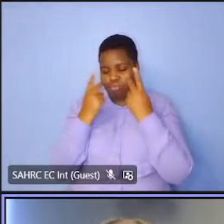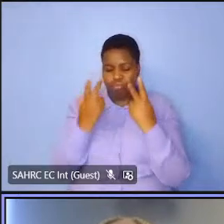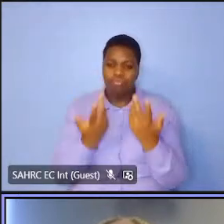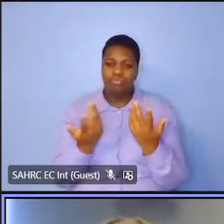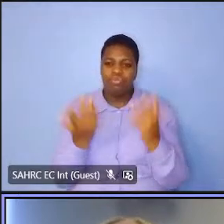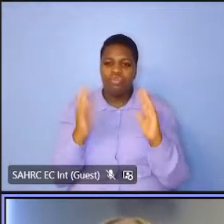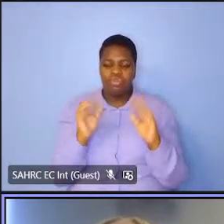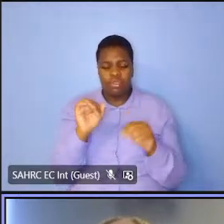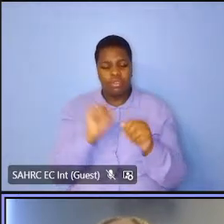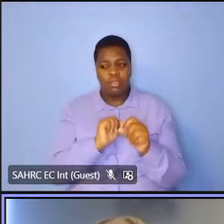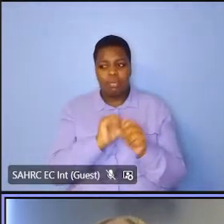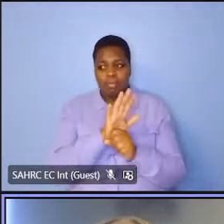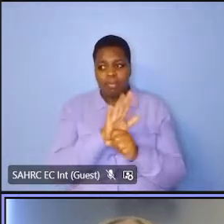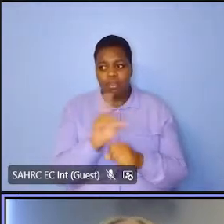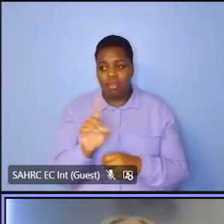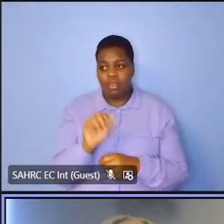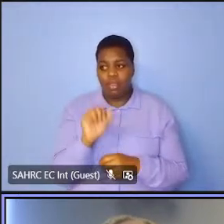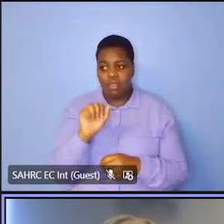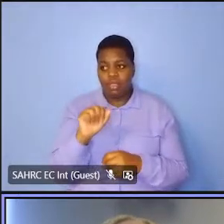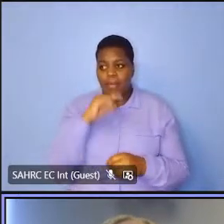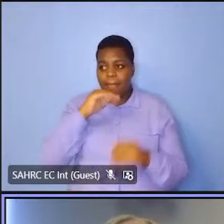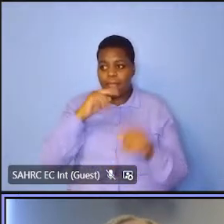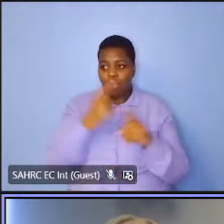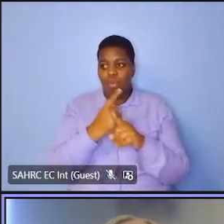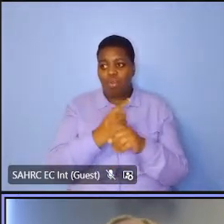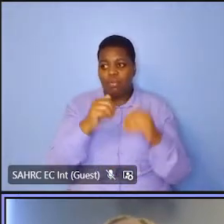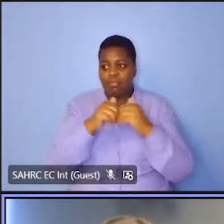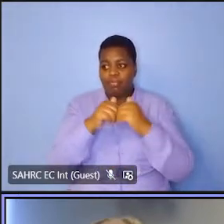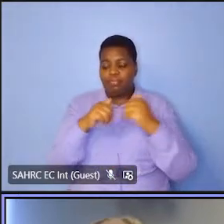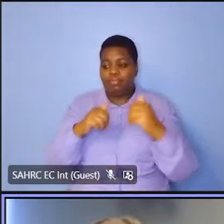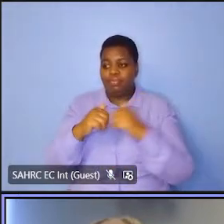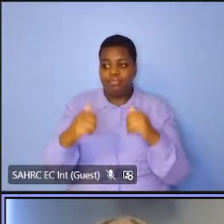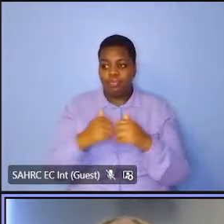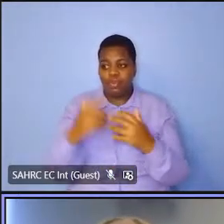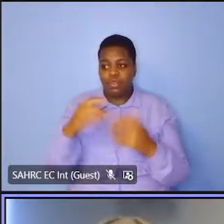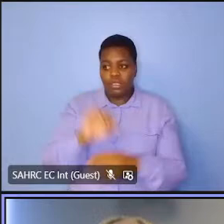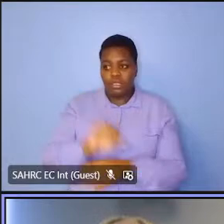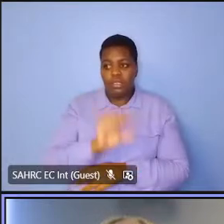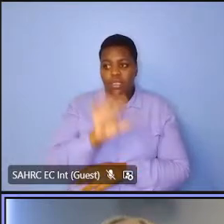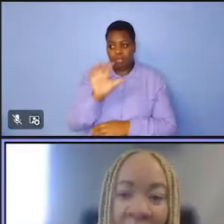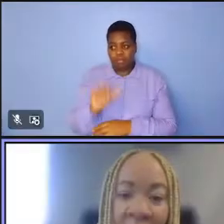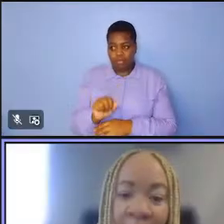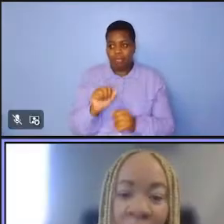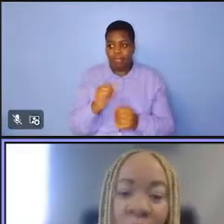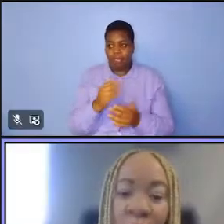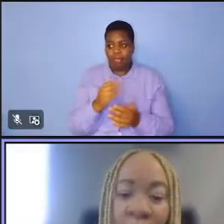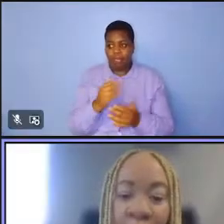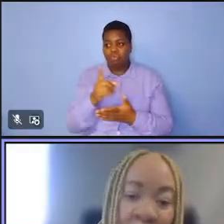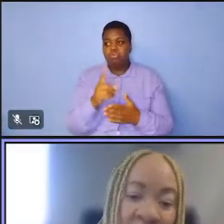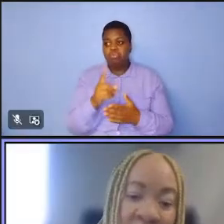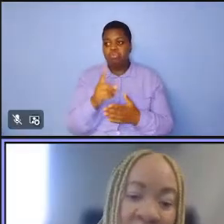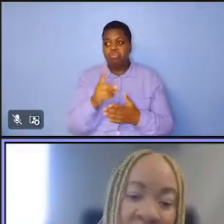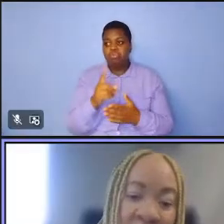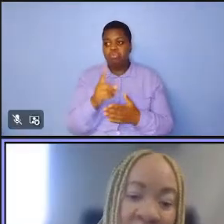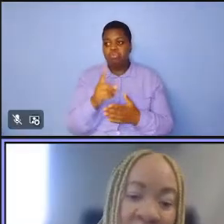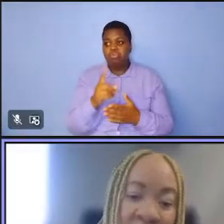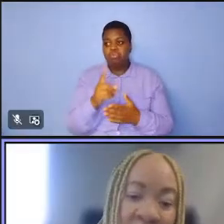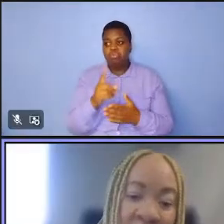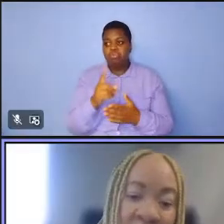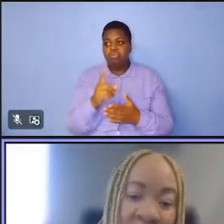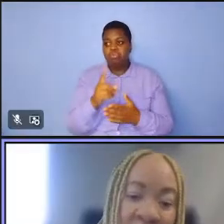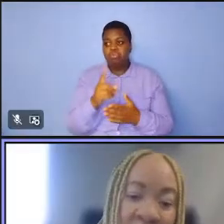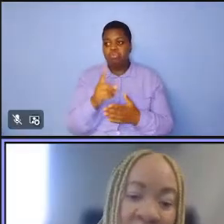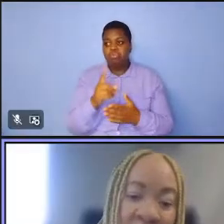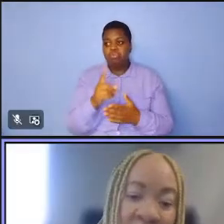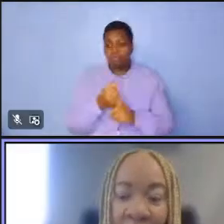the impact of discrimination in South Africa, the impact of discriminatory uniform policies, which are